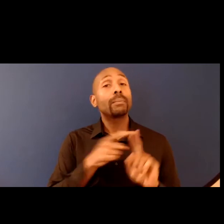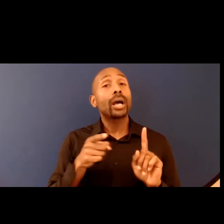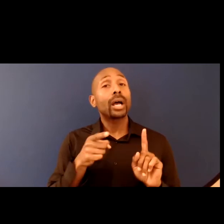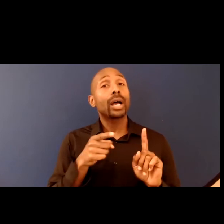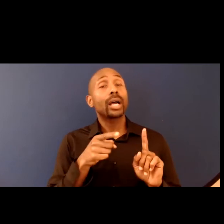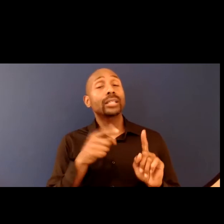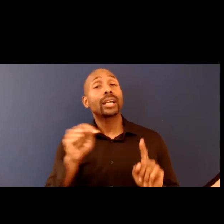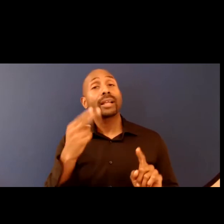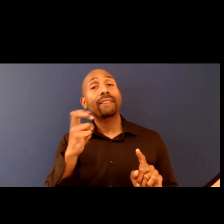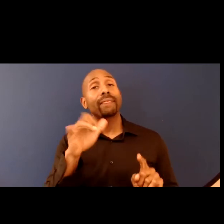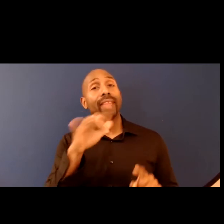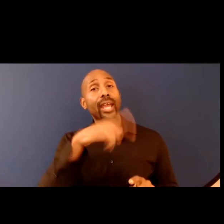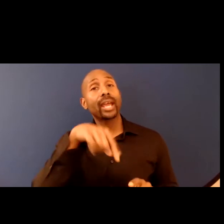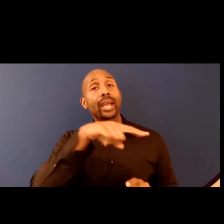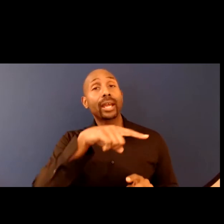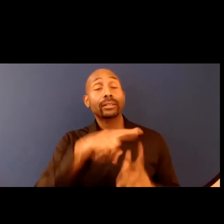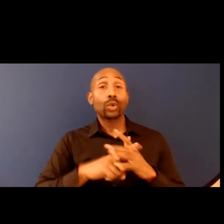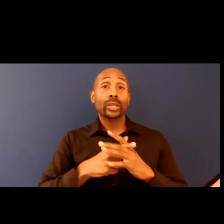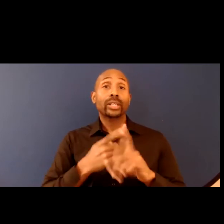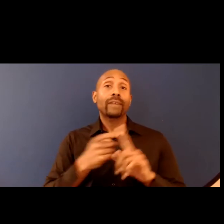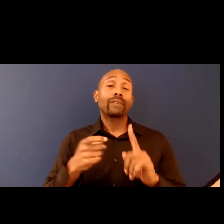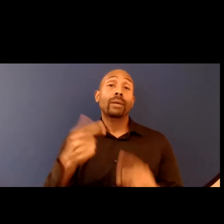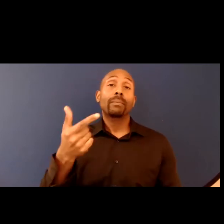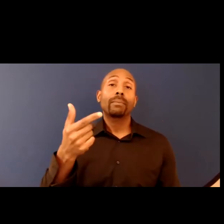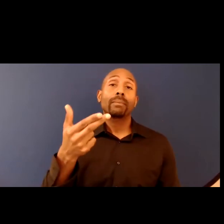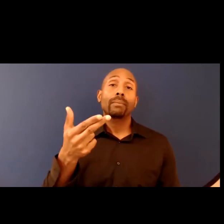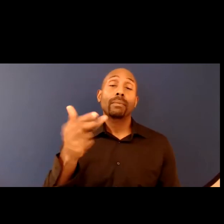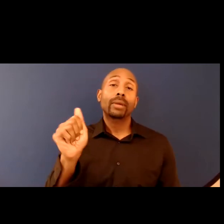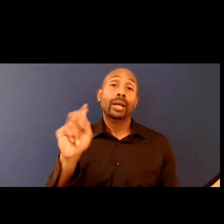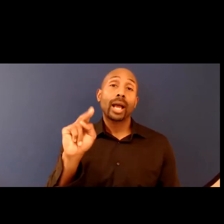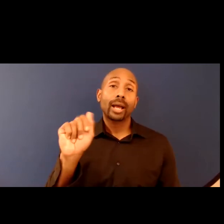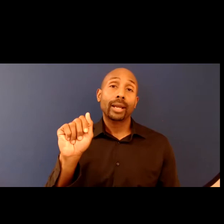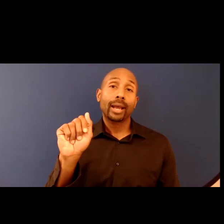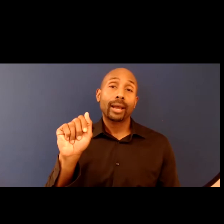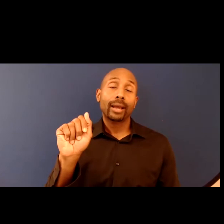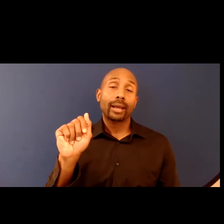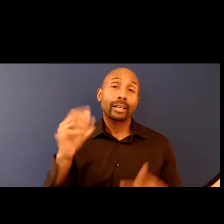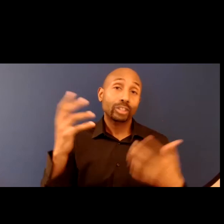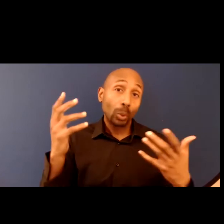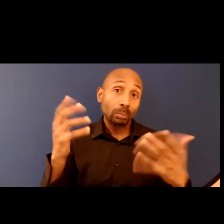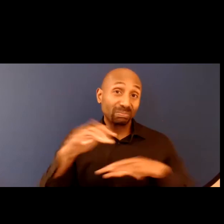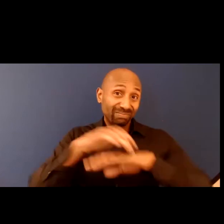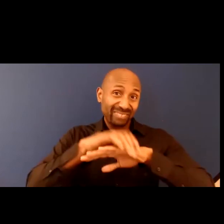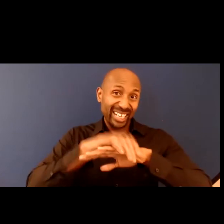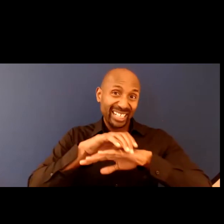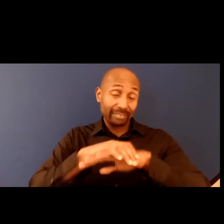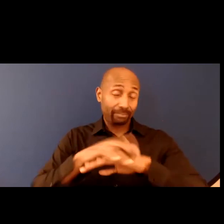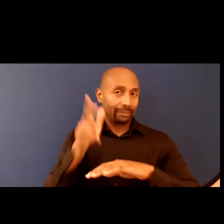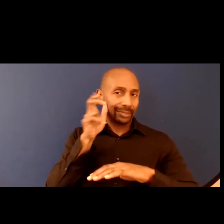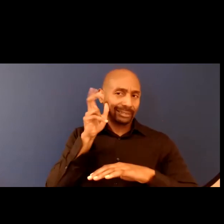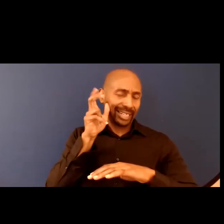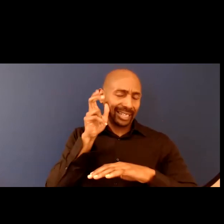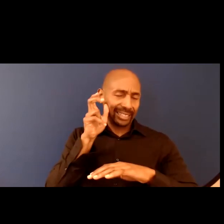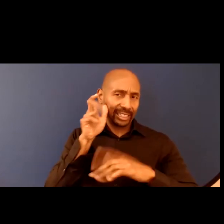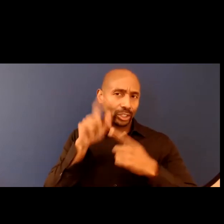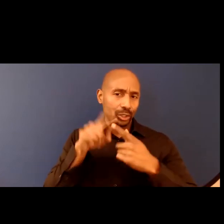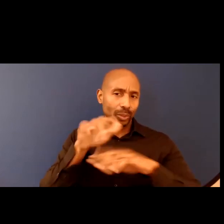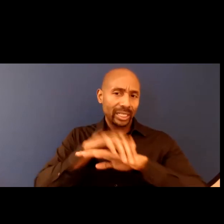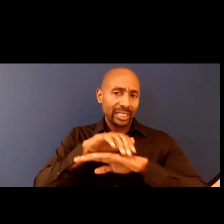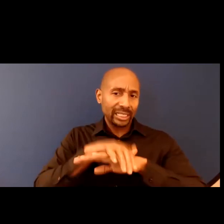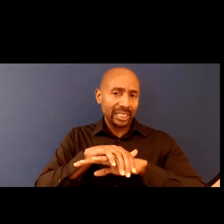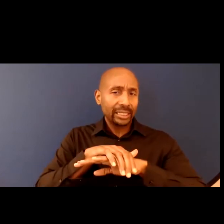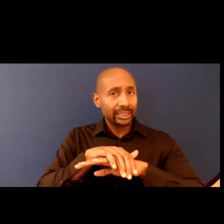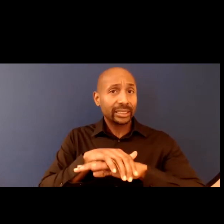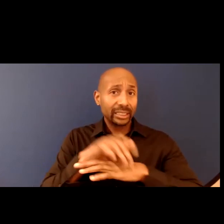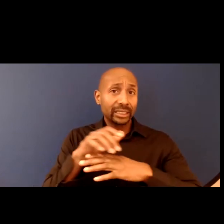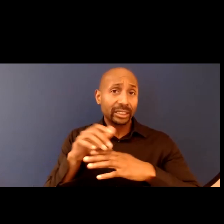they are originally from Ghana. And so listening to English, you know, it takes them a